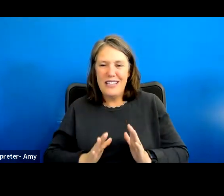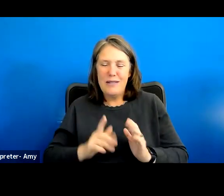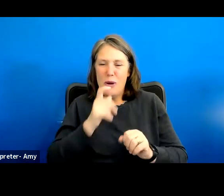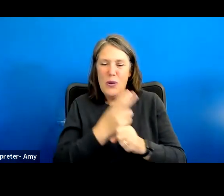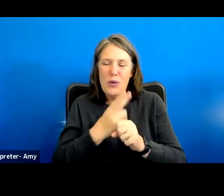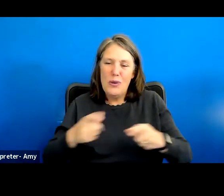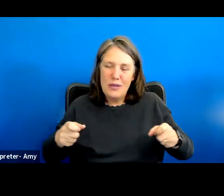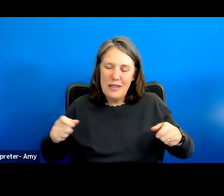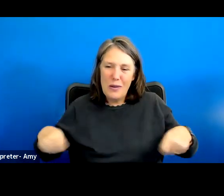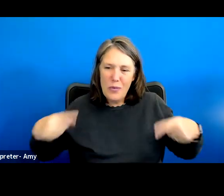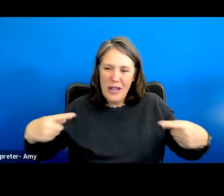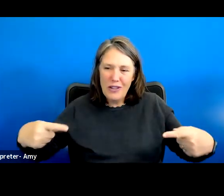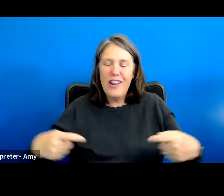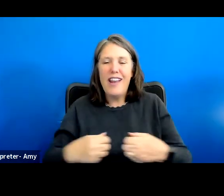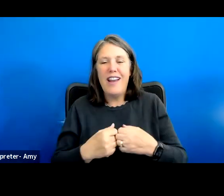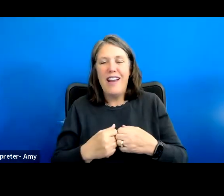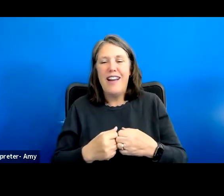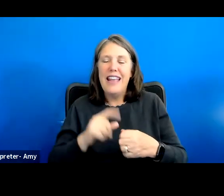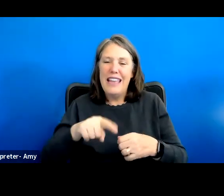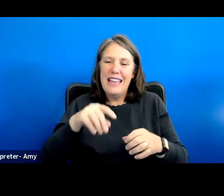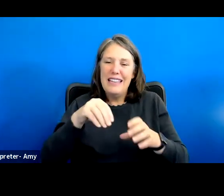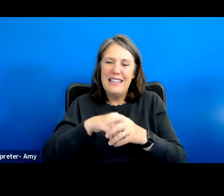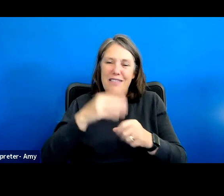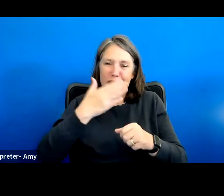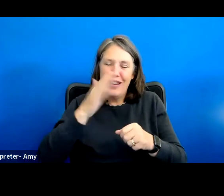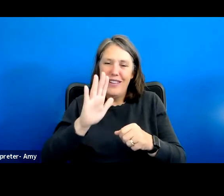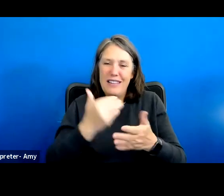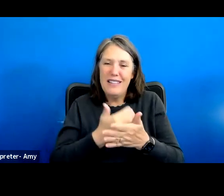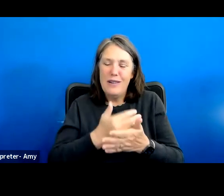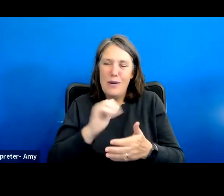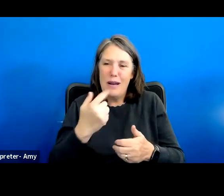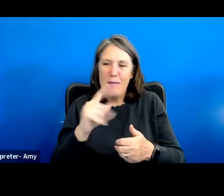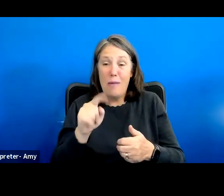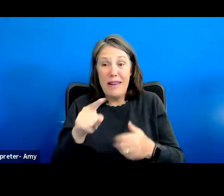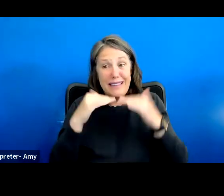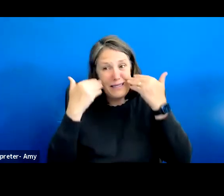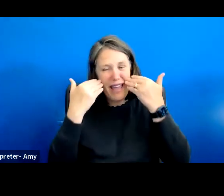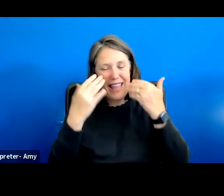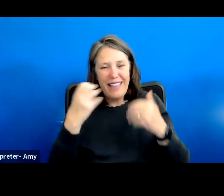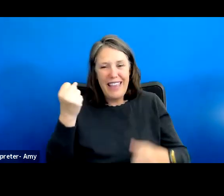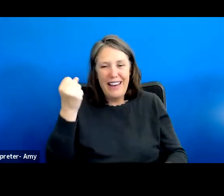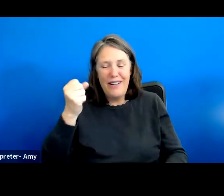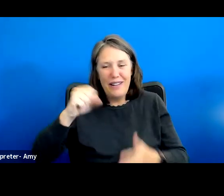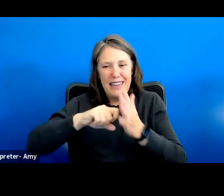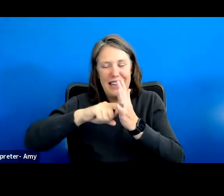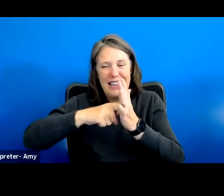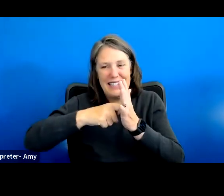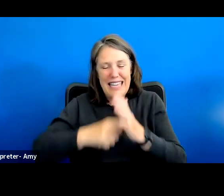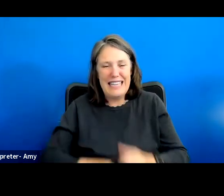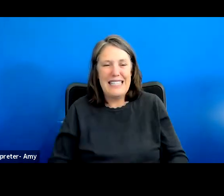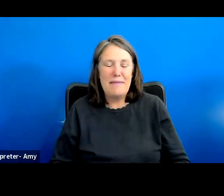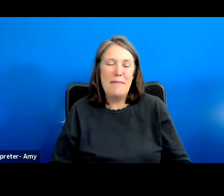a wheelchair, posing in front of his new apartment, and he is smiling and holding his front door